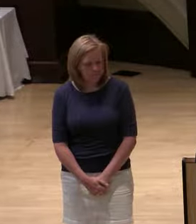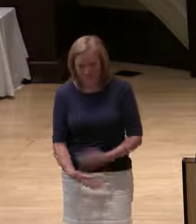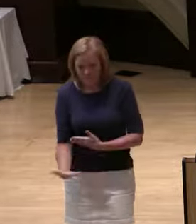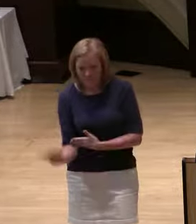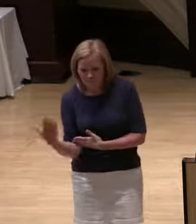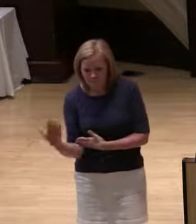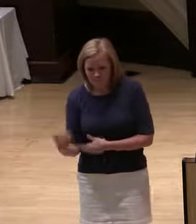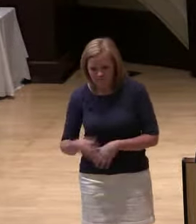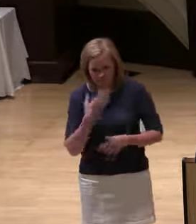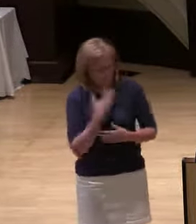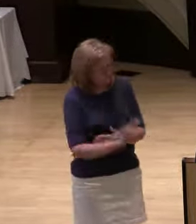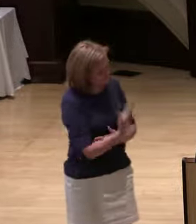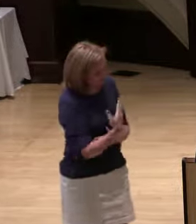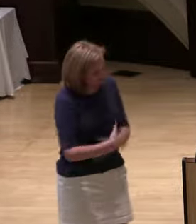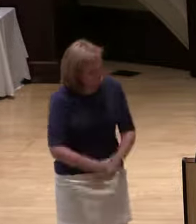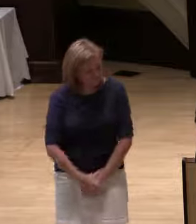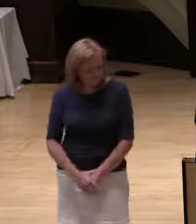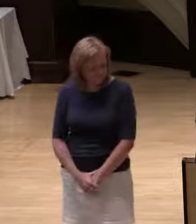Good morning.